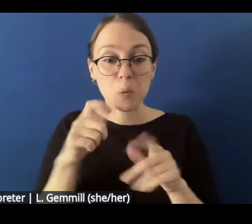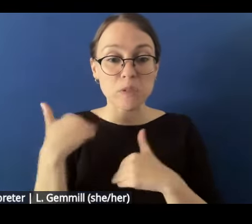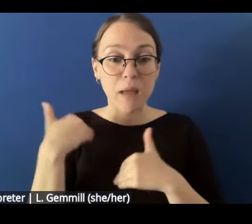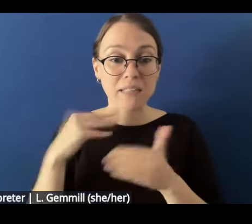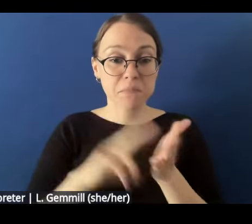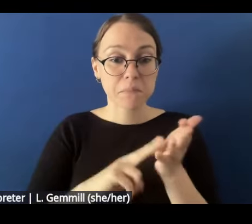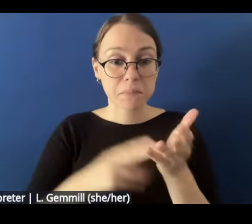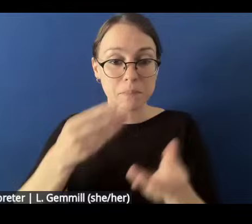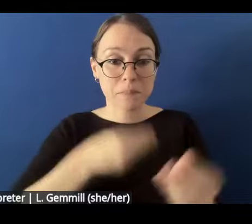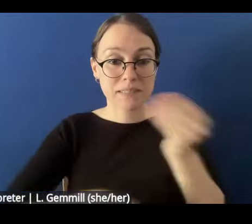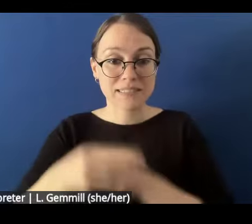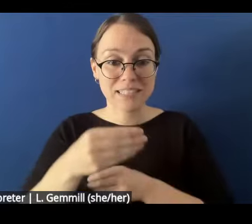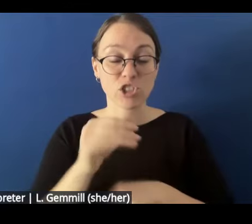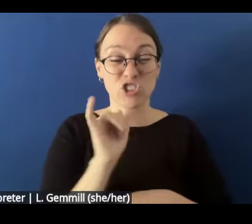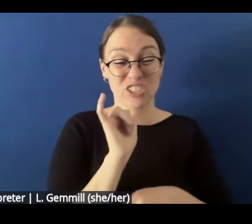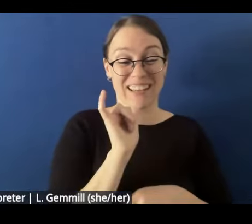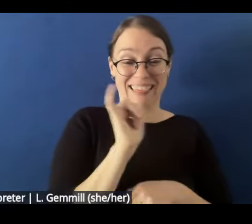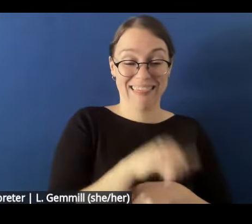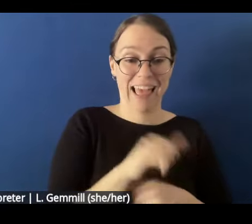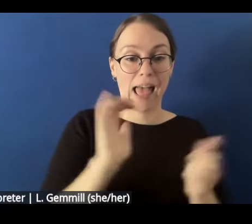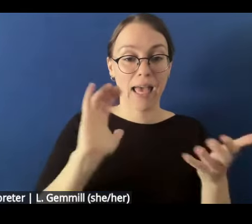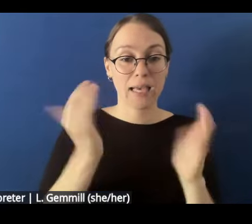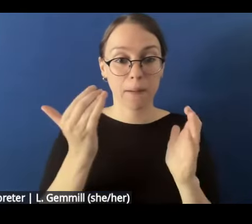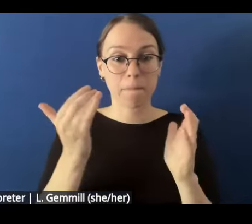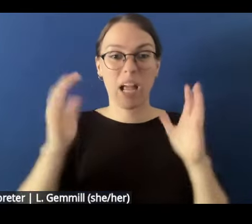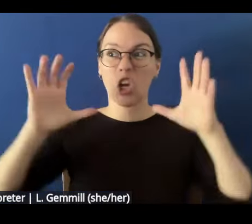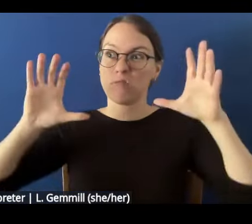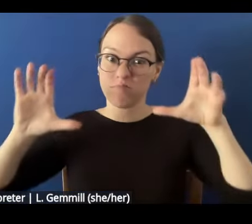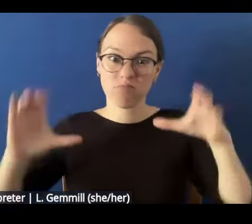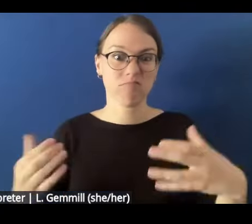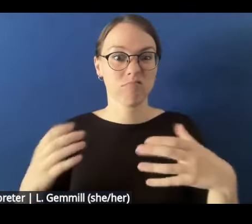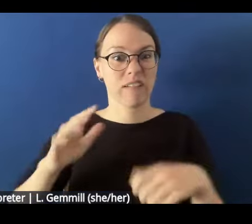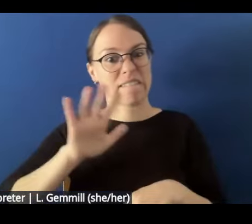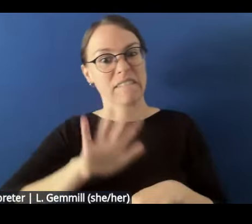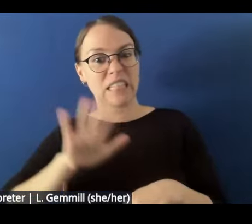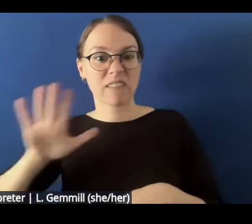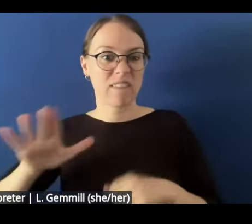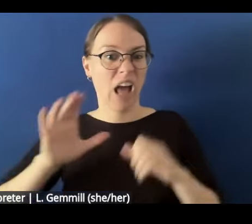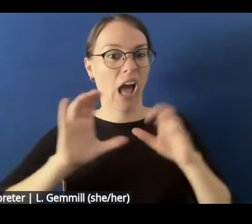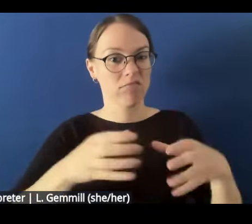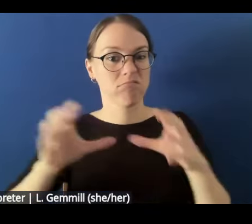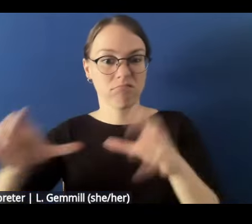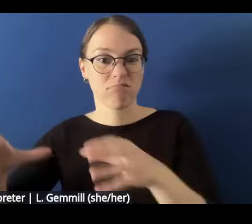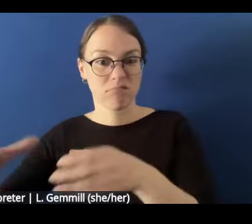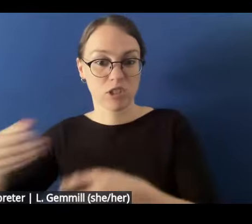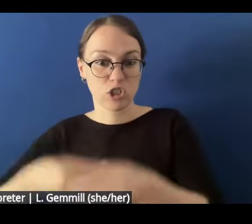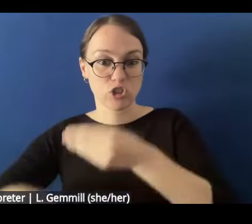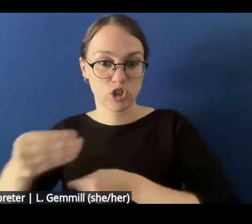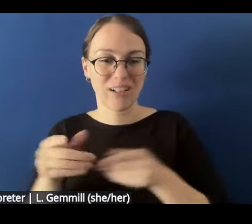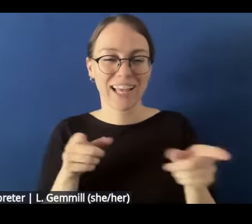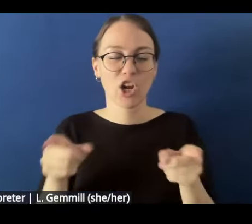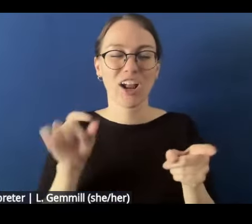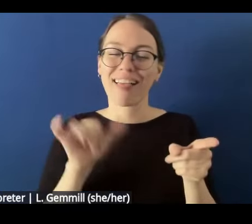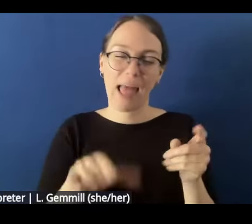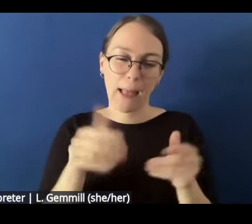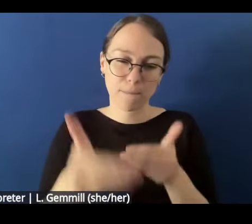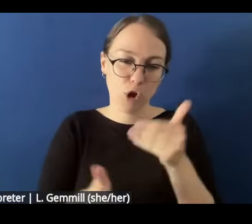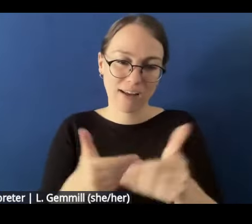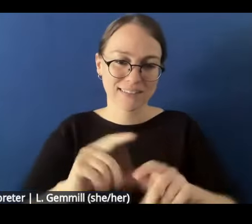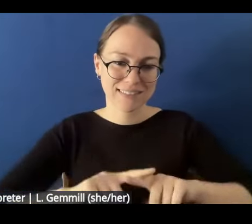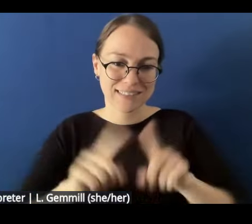So that timeline may vary depending on the scope of what we're talking about, depending on whether or not this